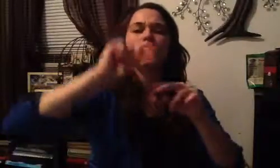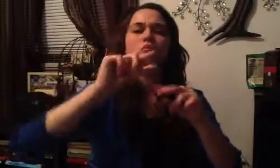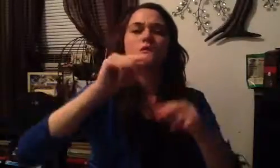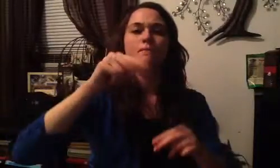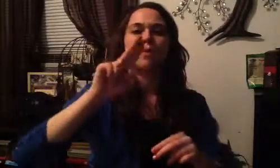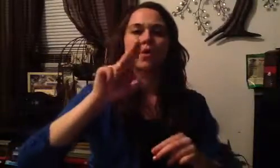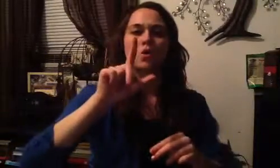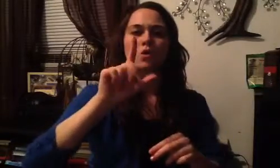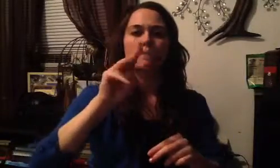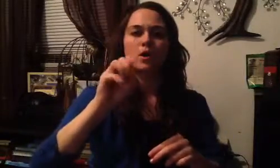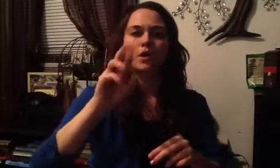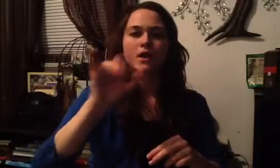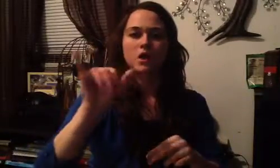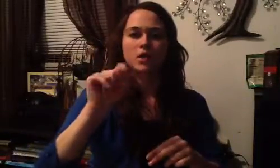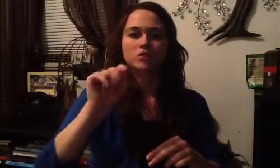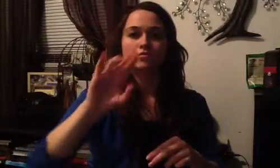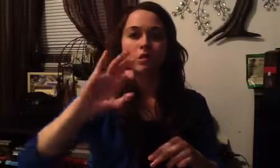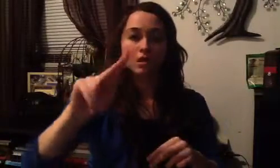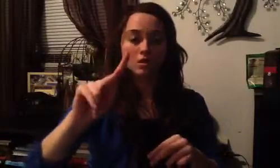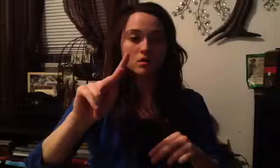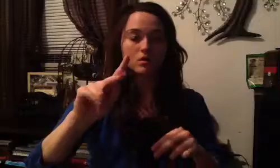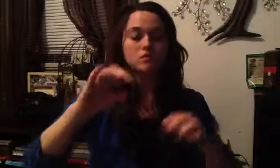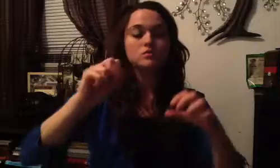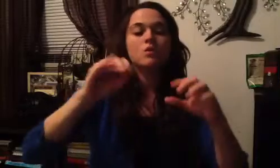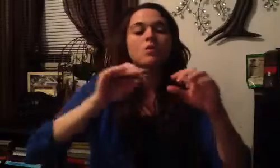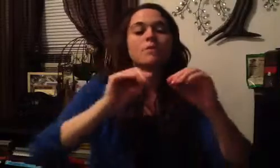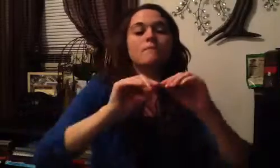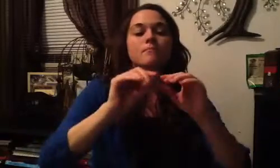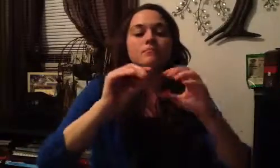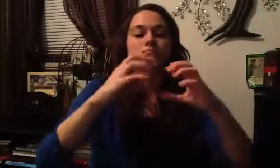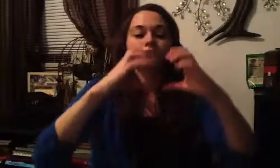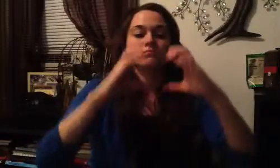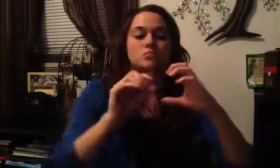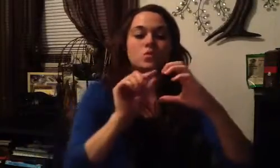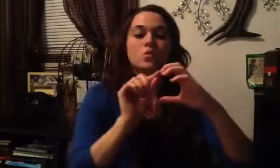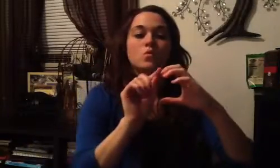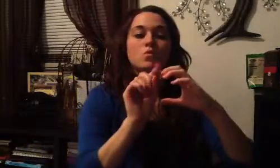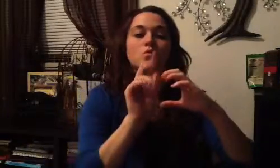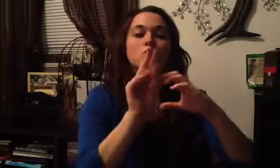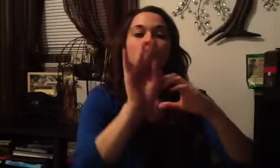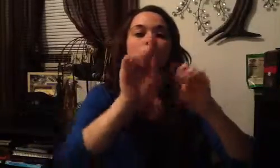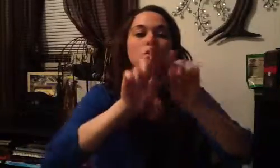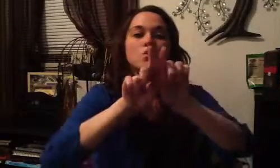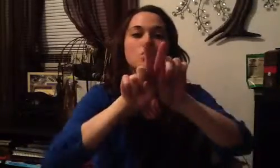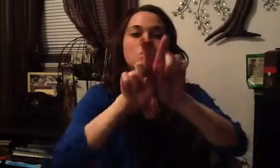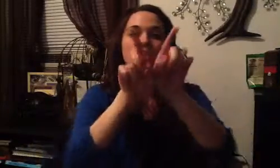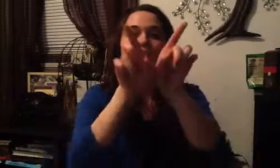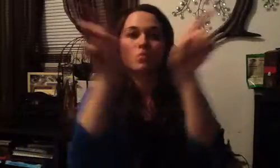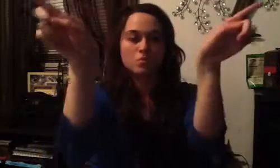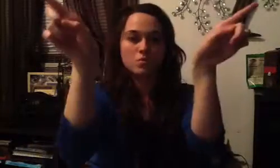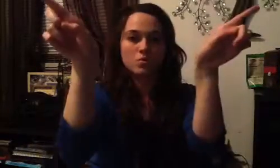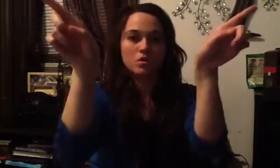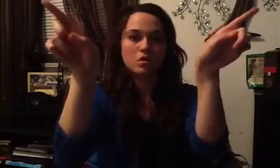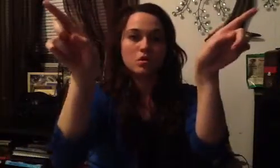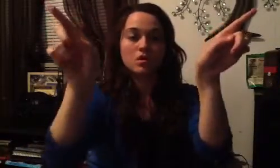After the pulmonary trunk, blood is diverted into your right and left